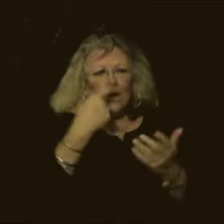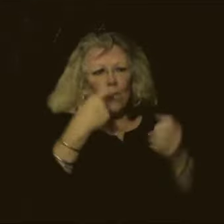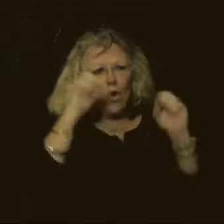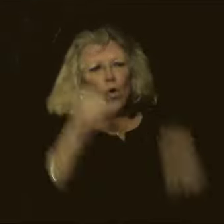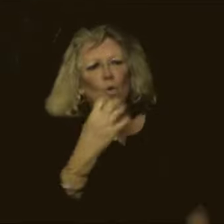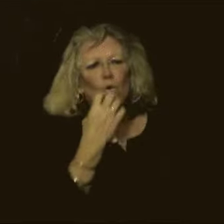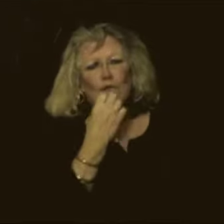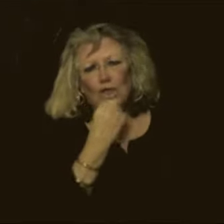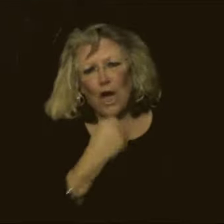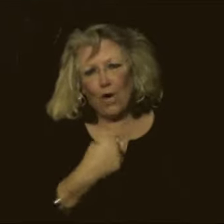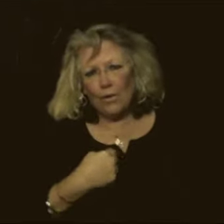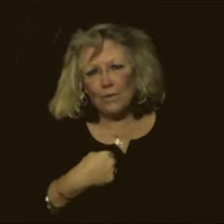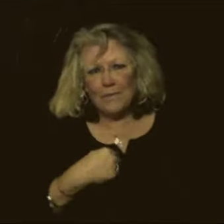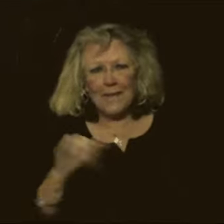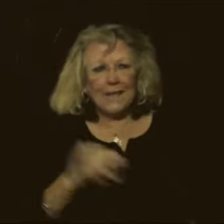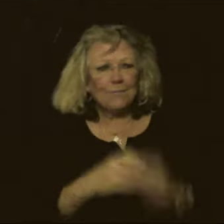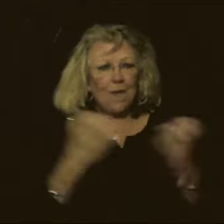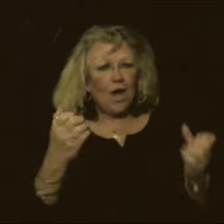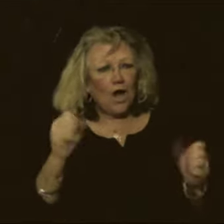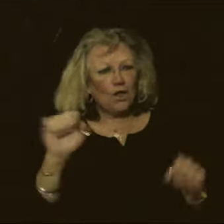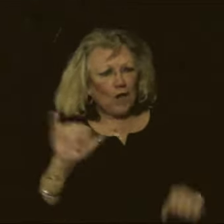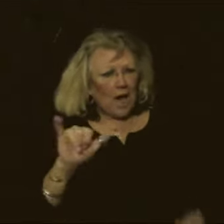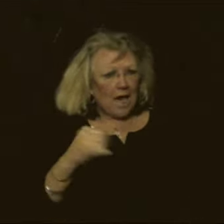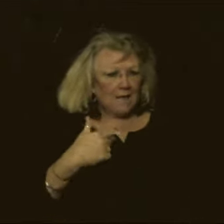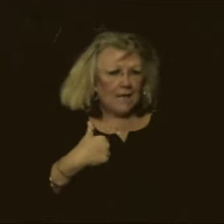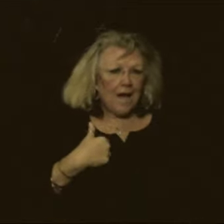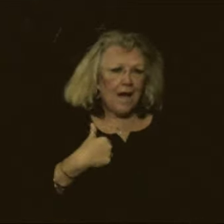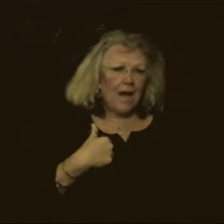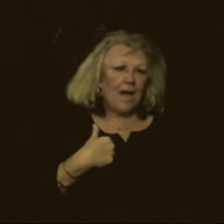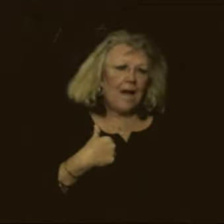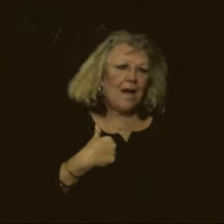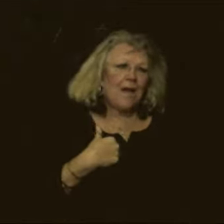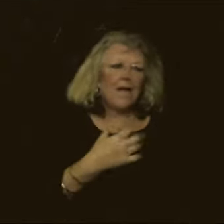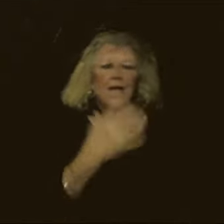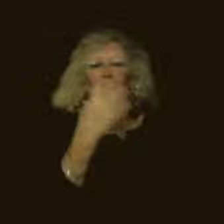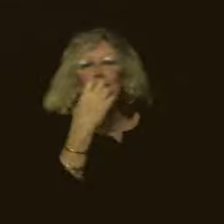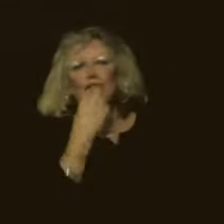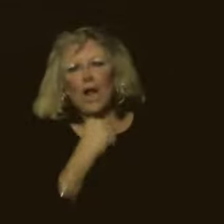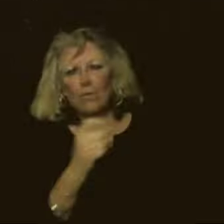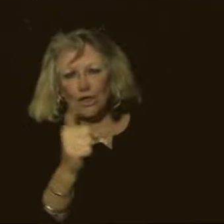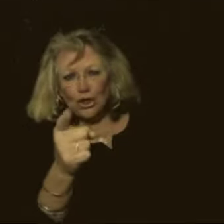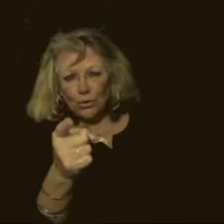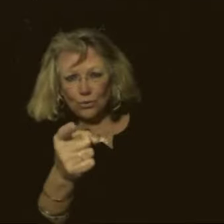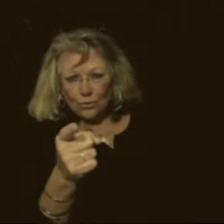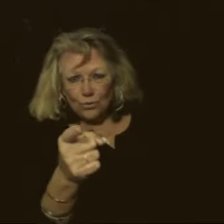Someone who could cherish me as much as I cherish you.